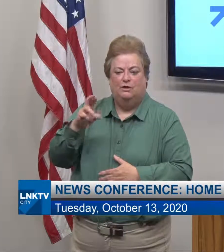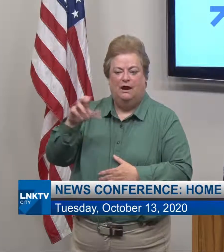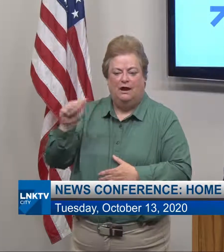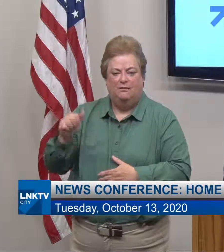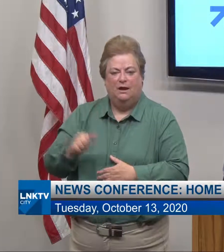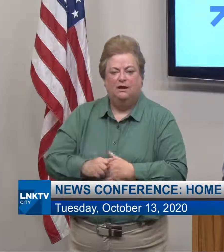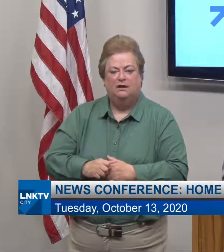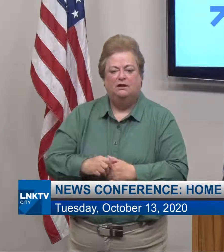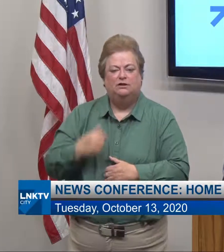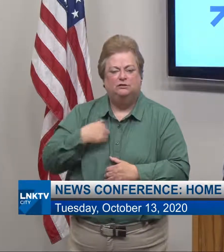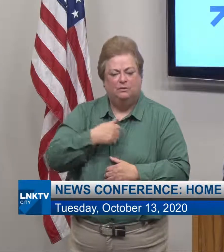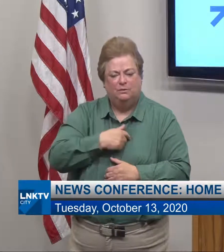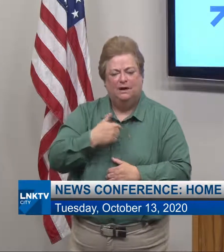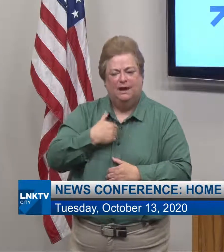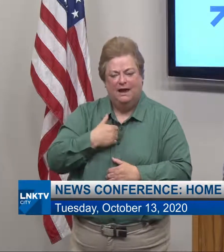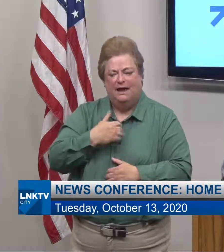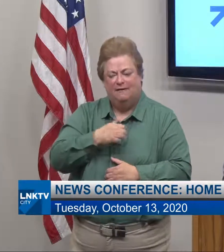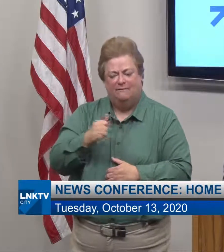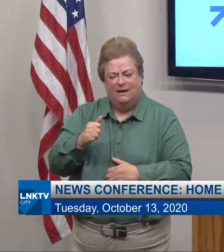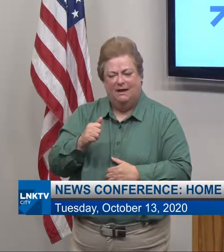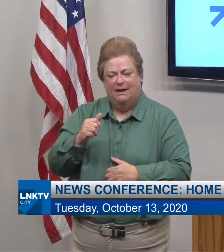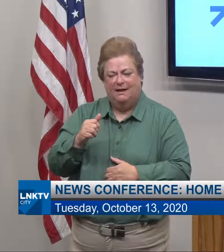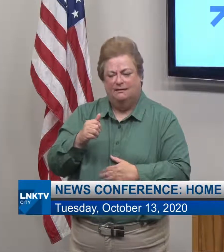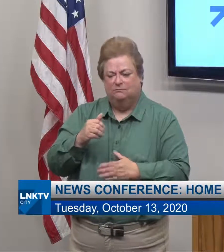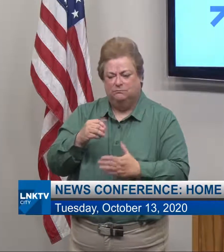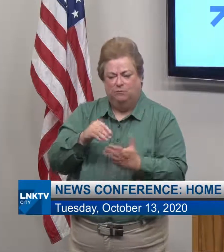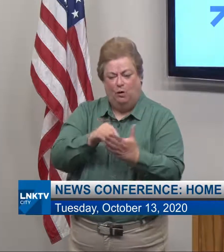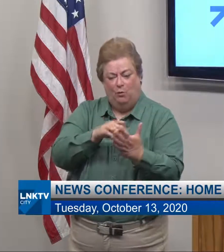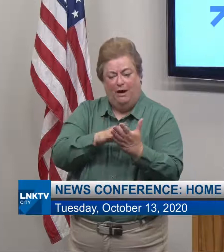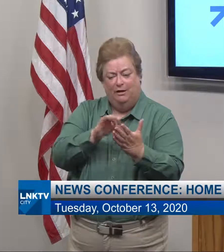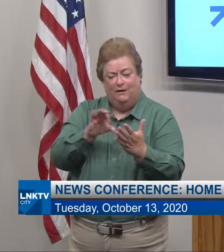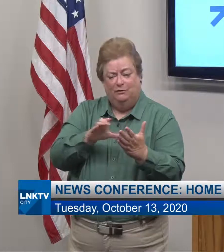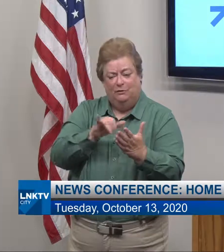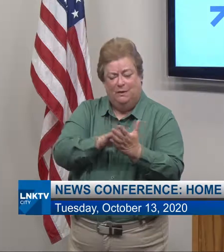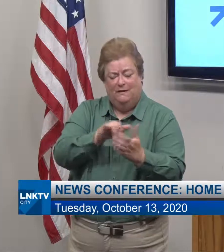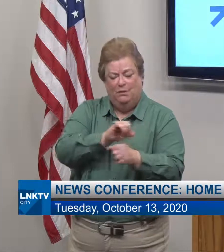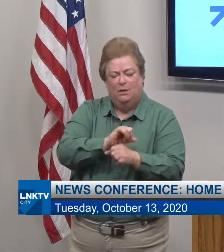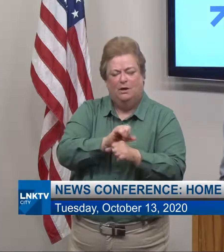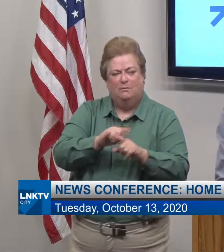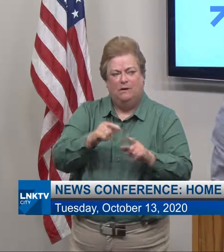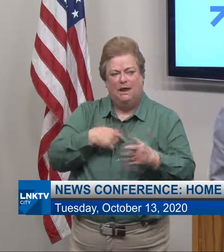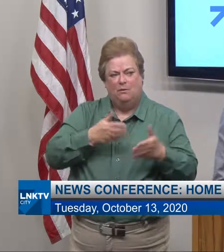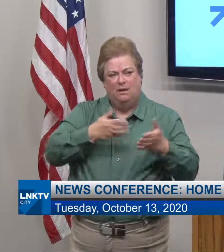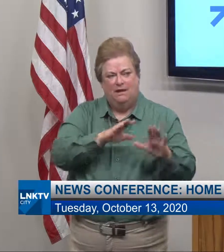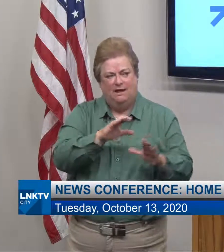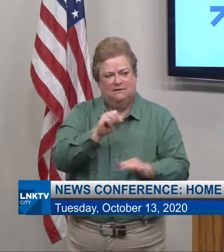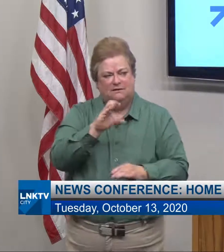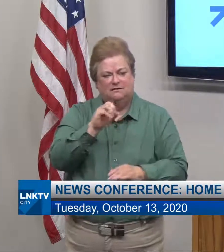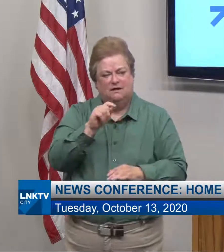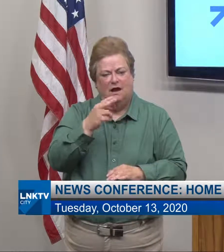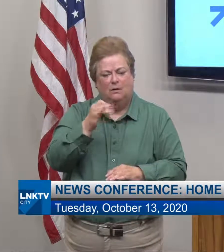have a track record of doing this work, but I'll let Scott come speak to the specific instance you're asking about.